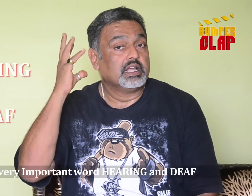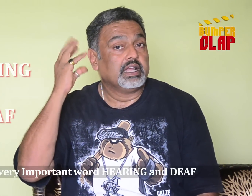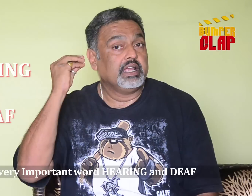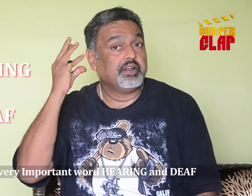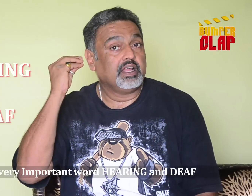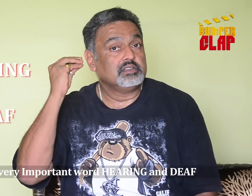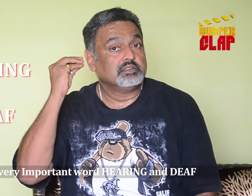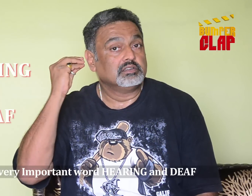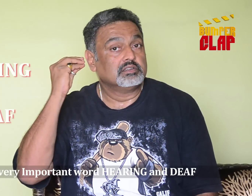Hearing